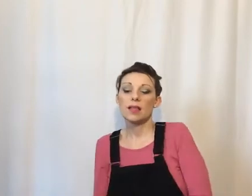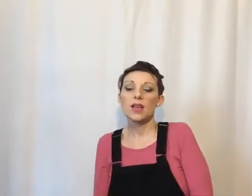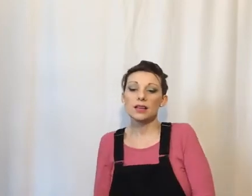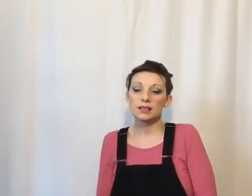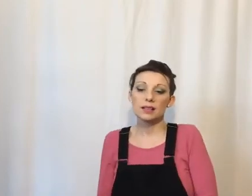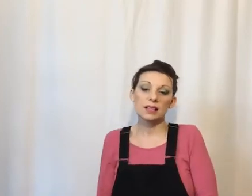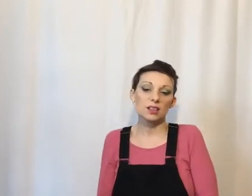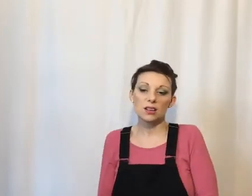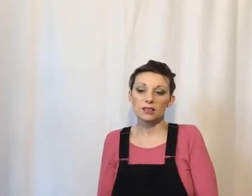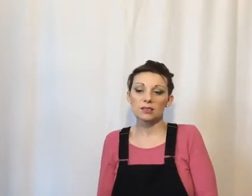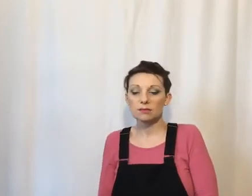Then it's let's dance.